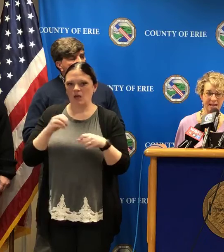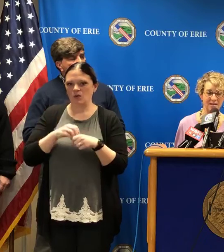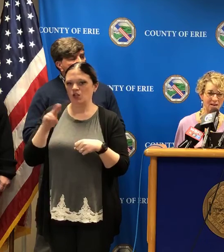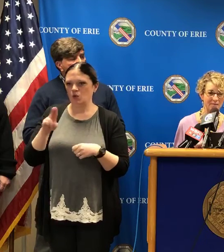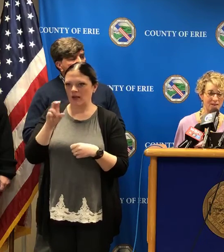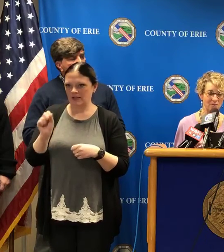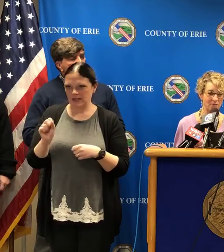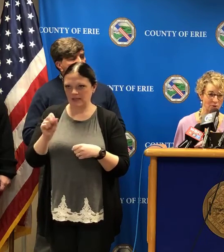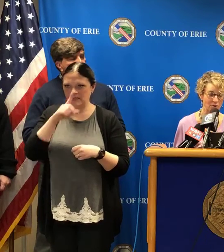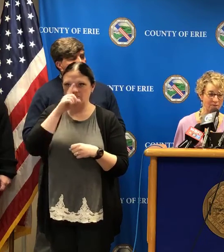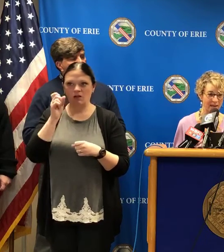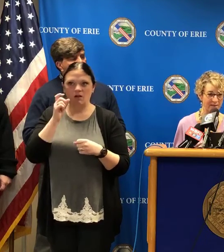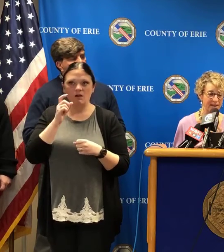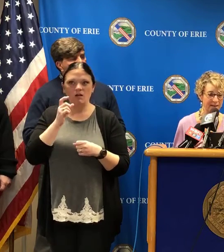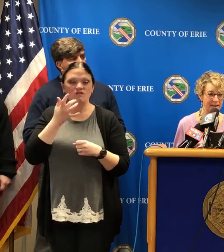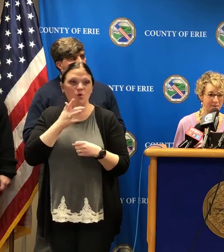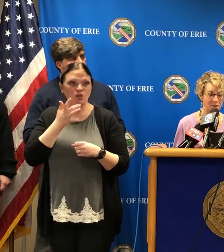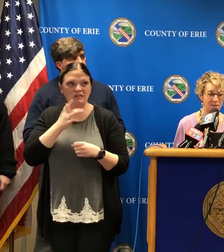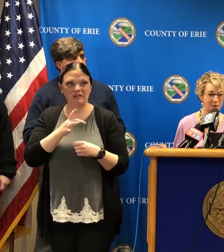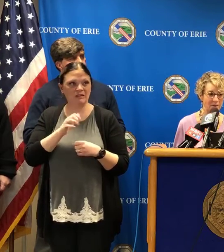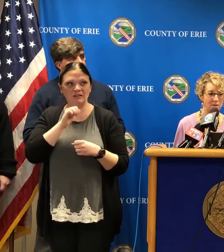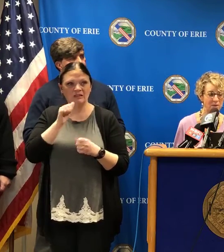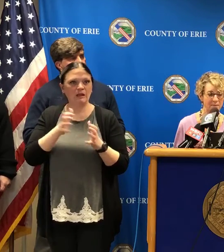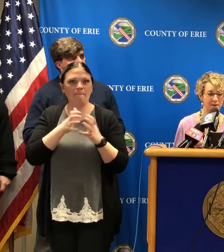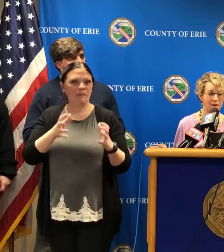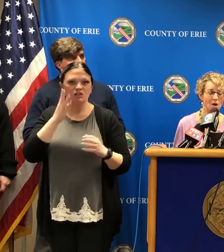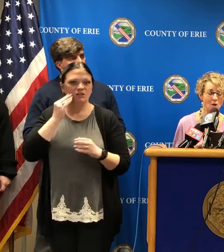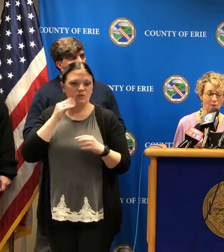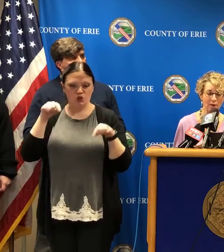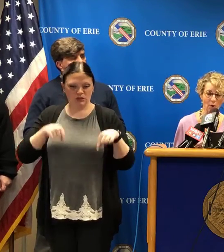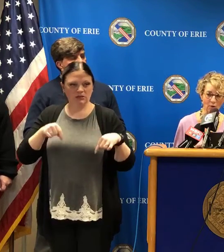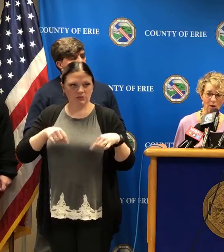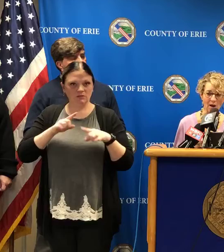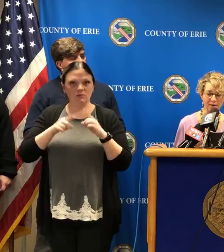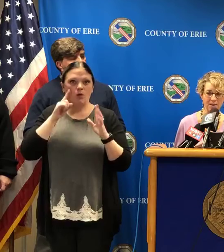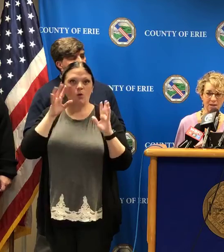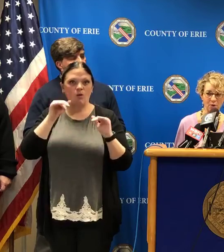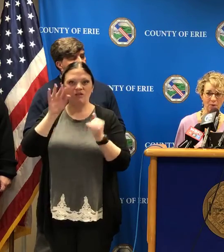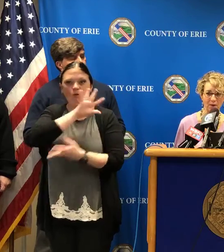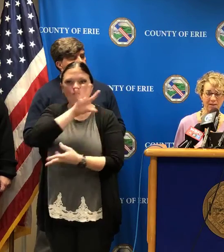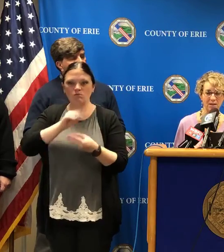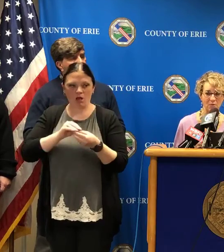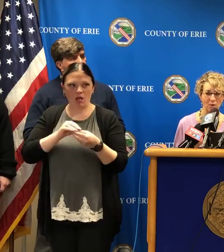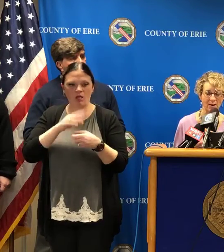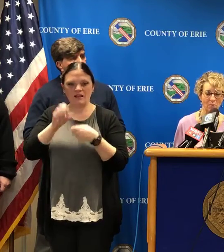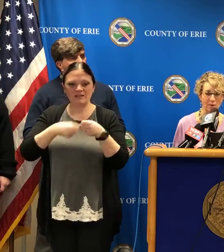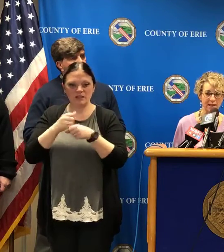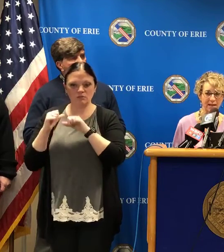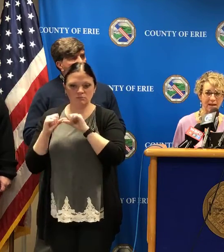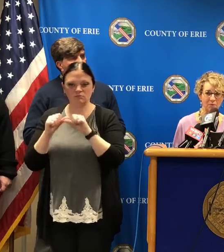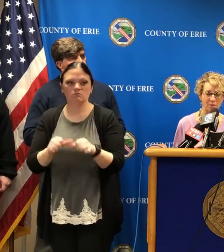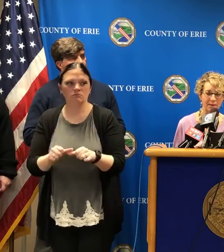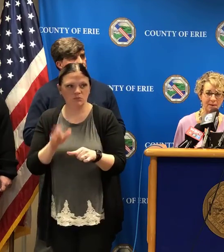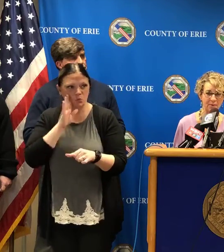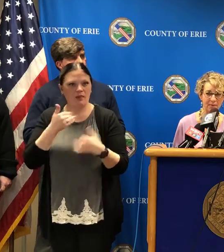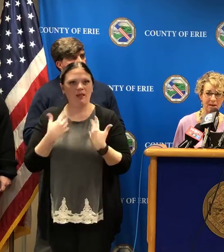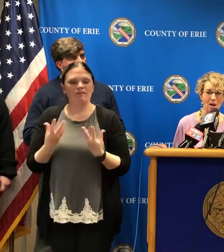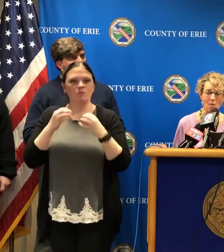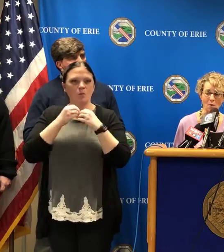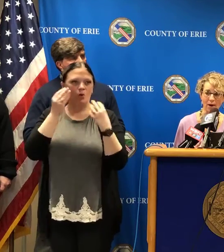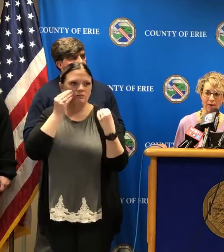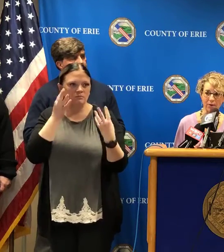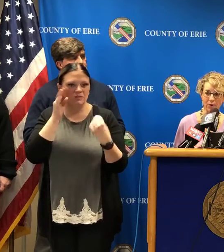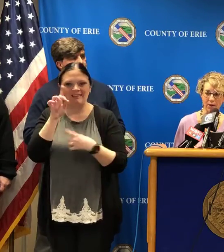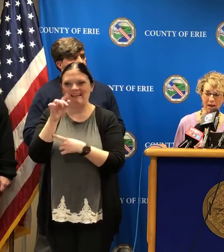United States because, fortunately, we haven't had that much experience with it. But hopefully, overall, as the year progresses, we'll have more data and we'll be able to